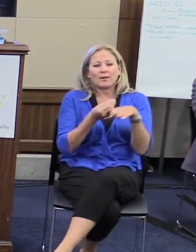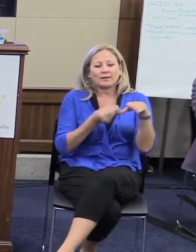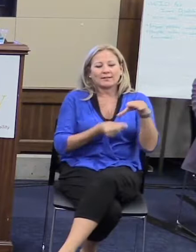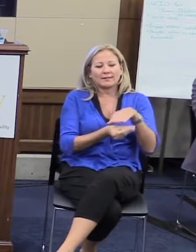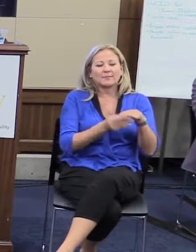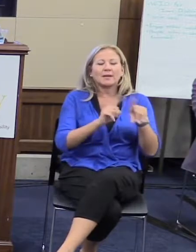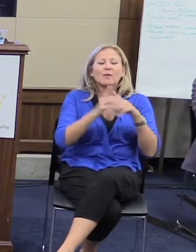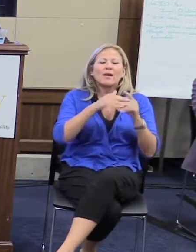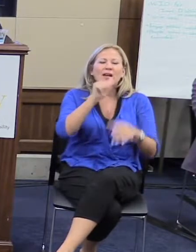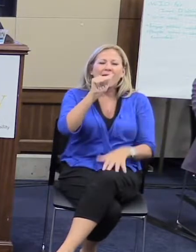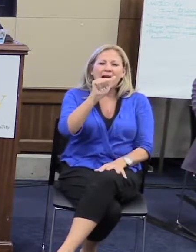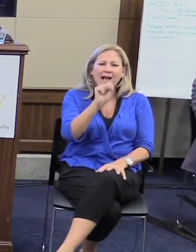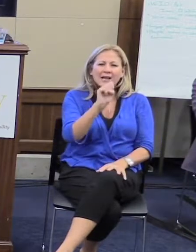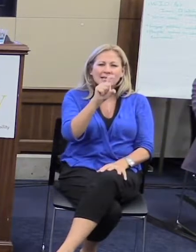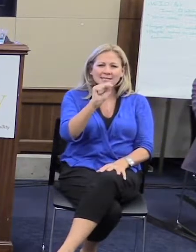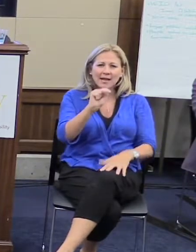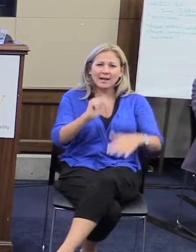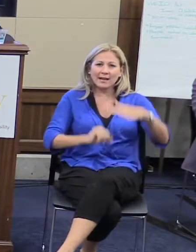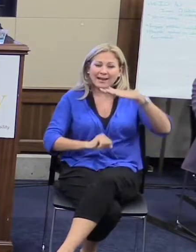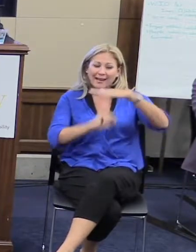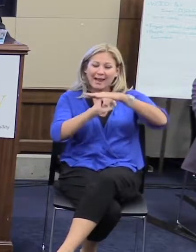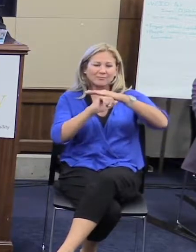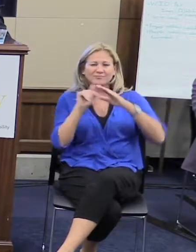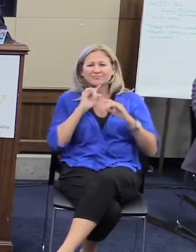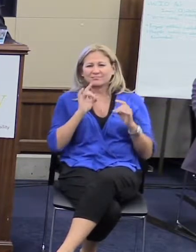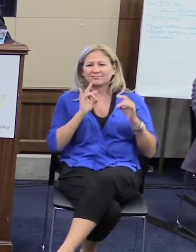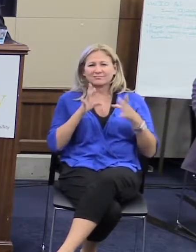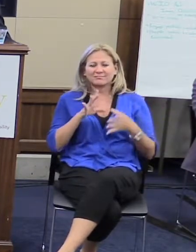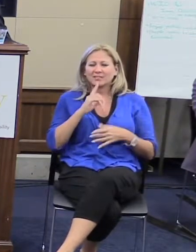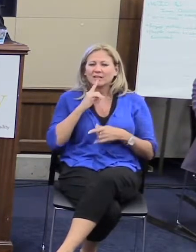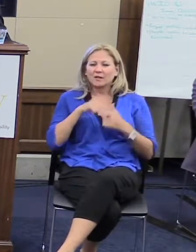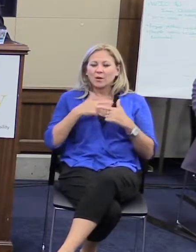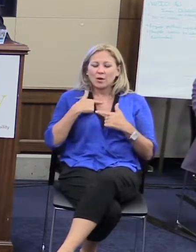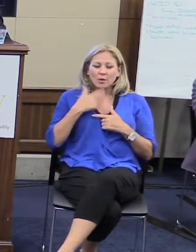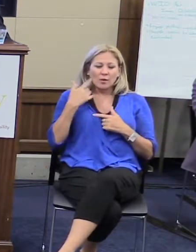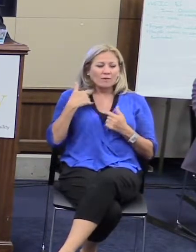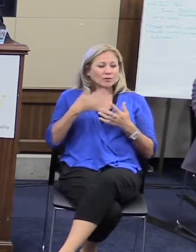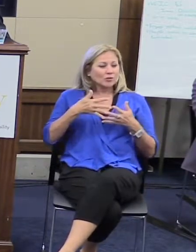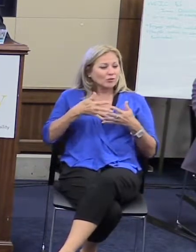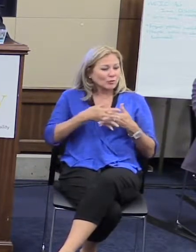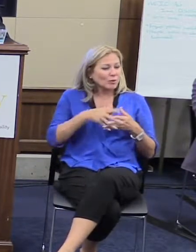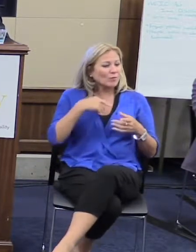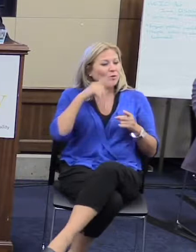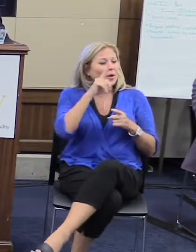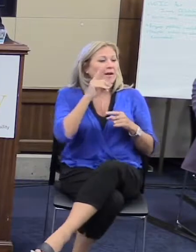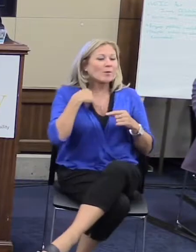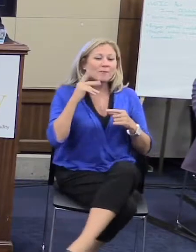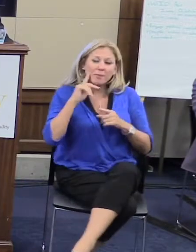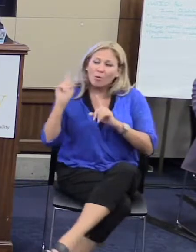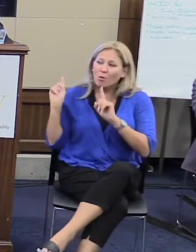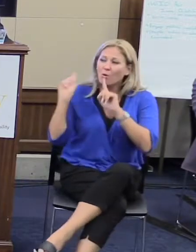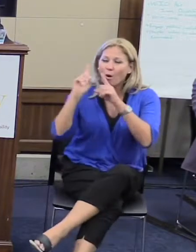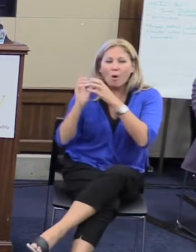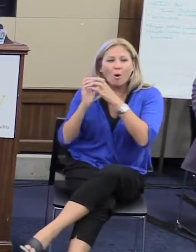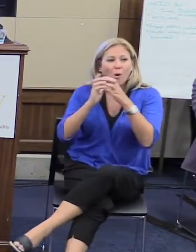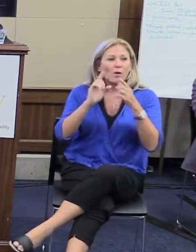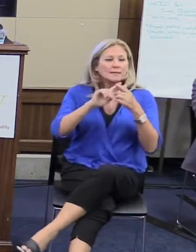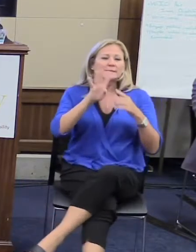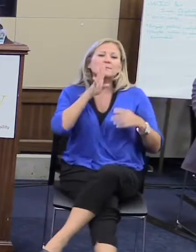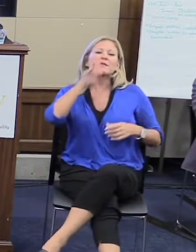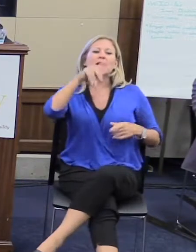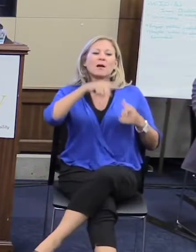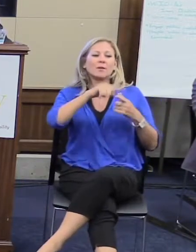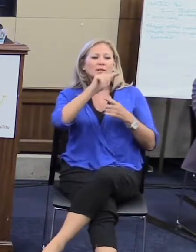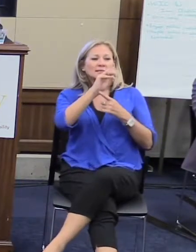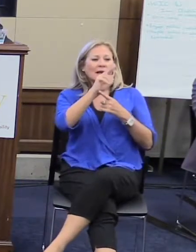is horrible. And I have to tell you, if we had some grassroots movements of people who would go to town halls and say, Congressman, why do you tell people